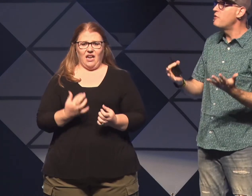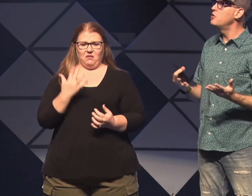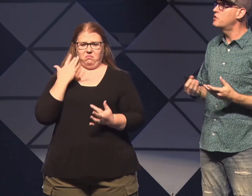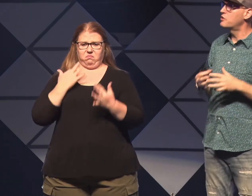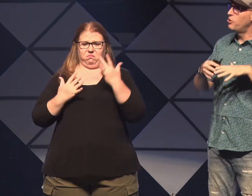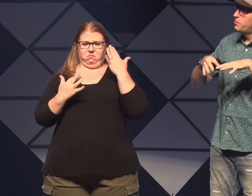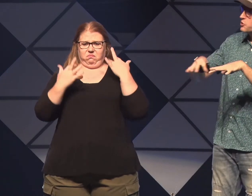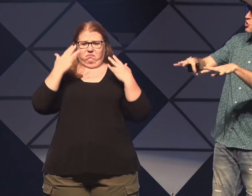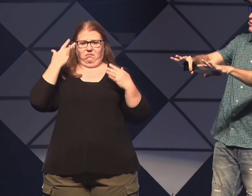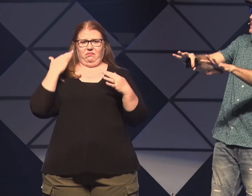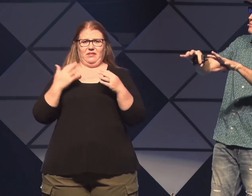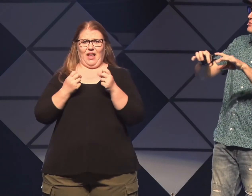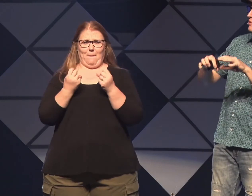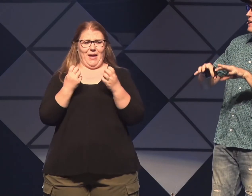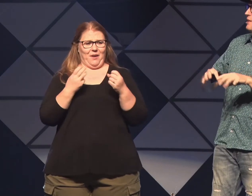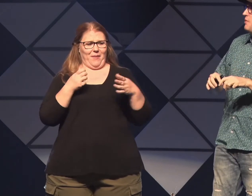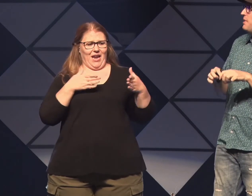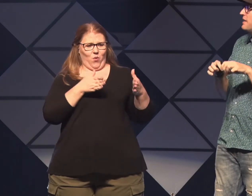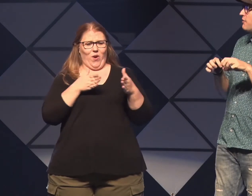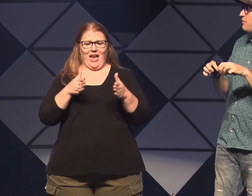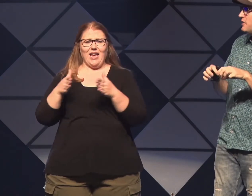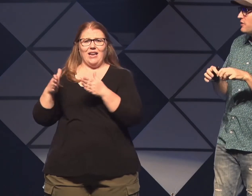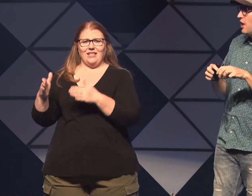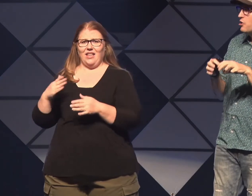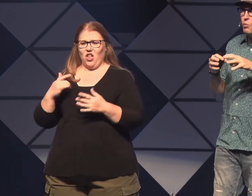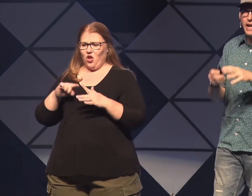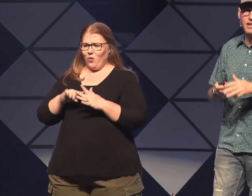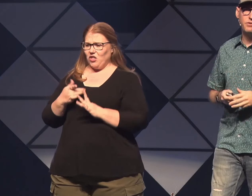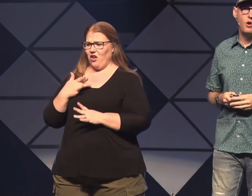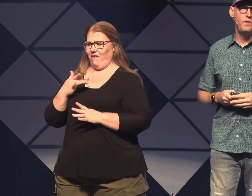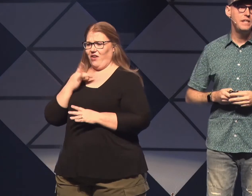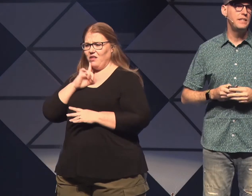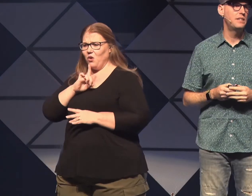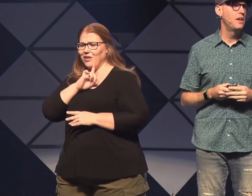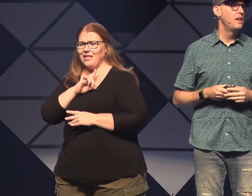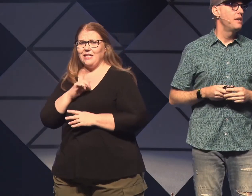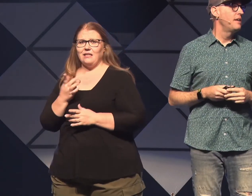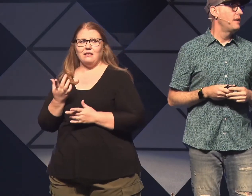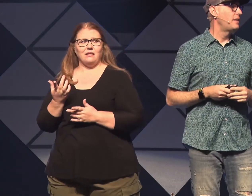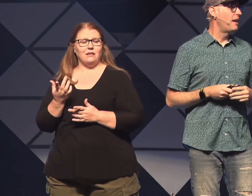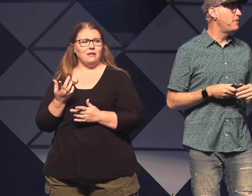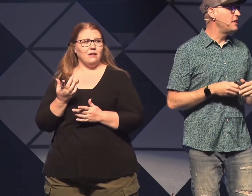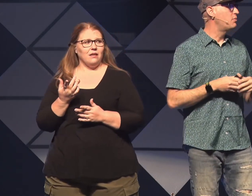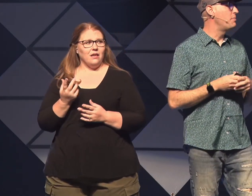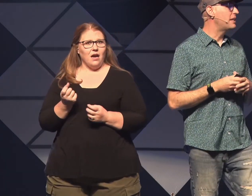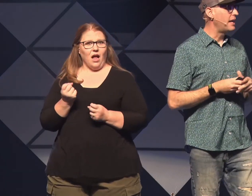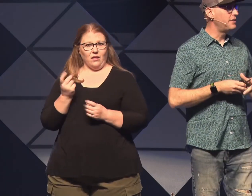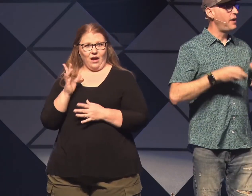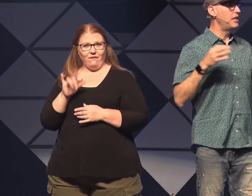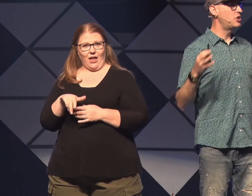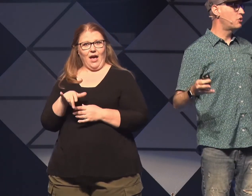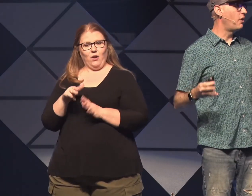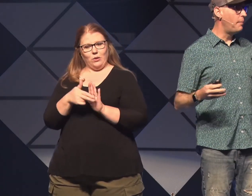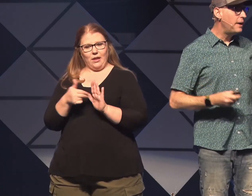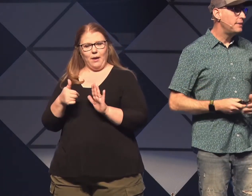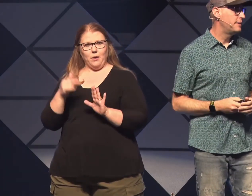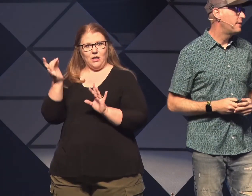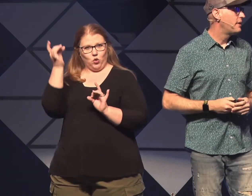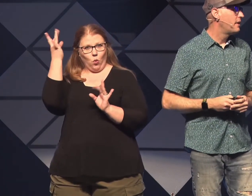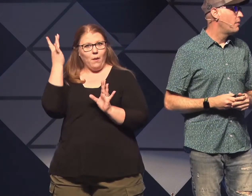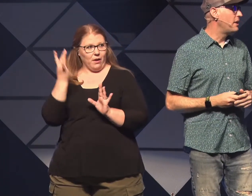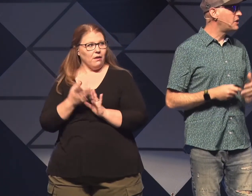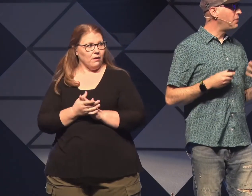multiple avenues. There's multiple streams, right, that we begin to feel the weight of loneliness. A lot of these would be classified as